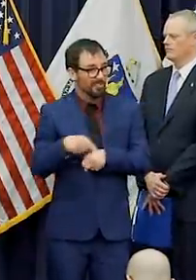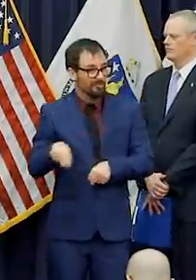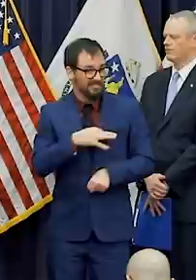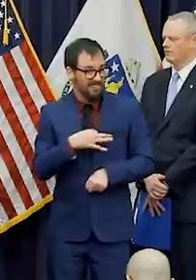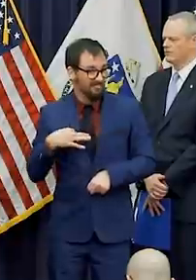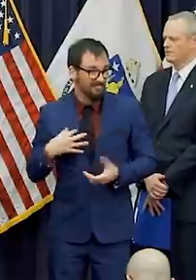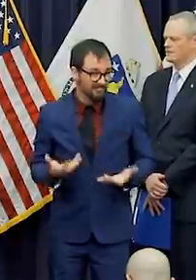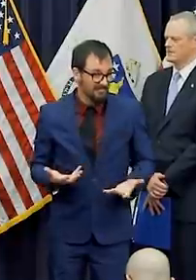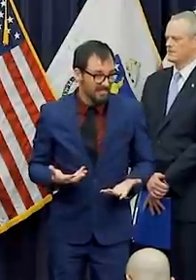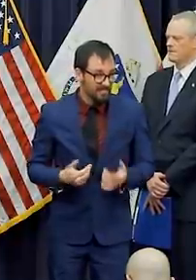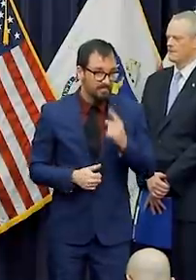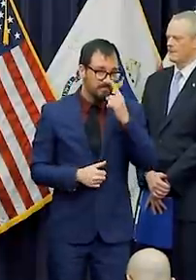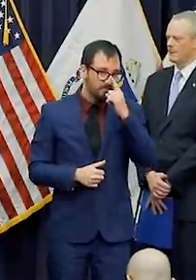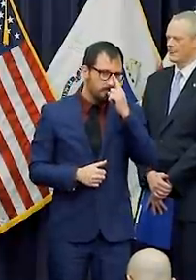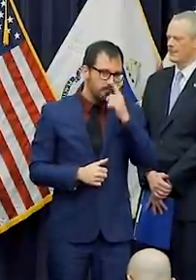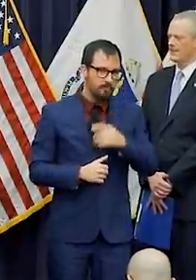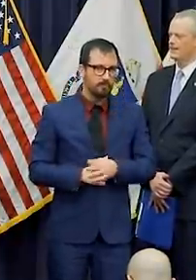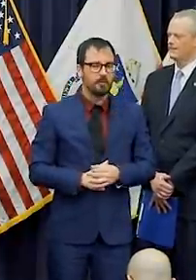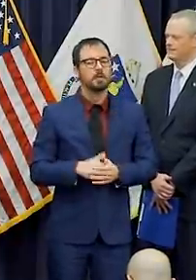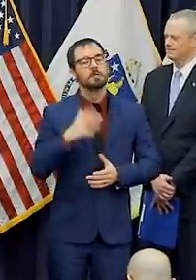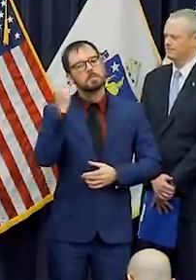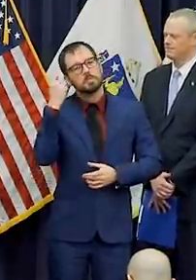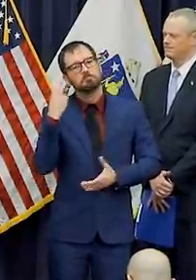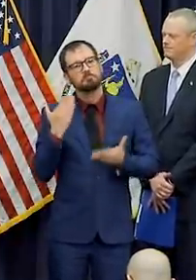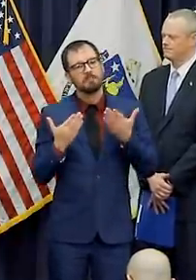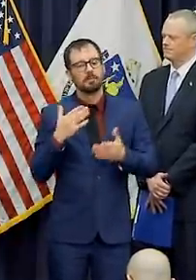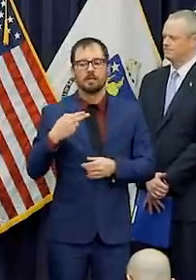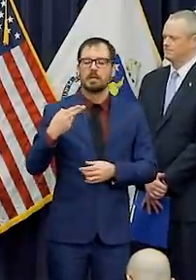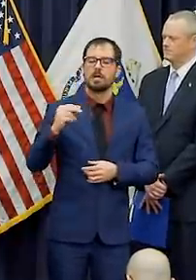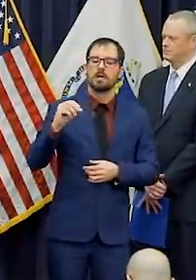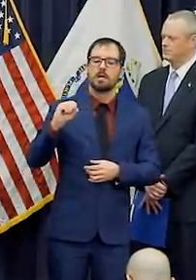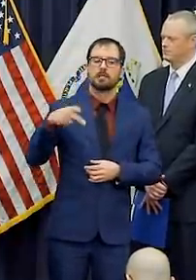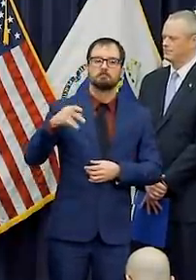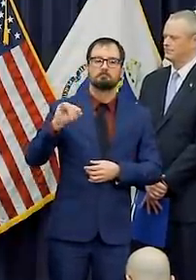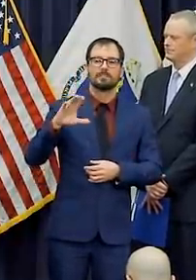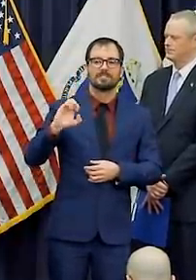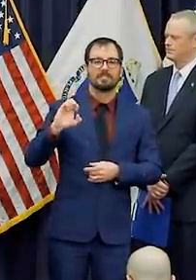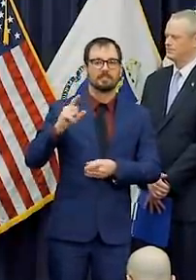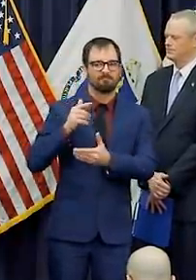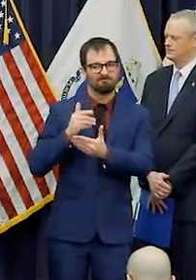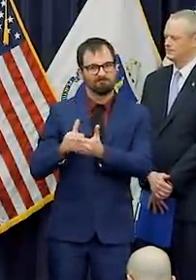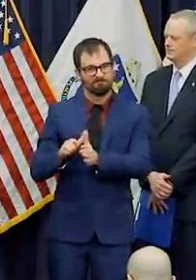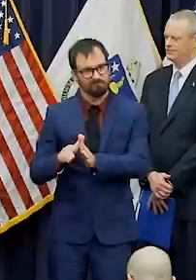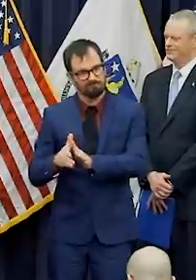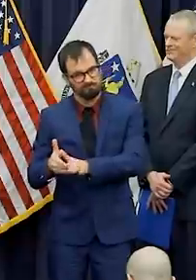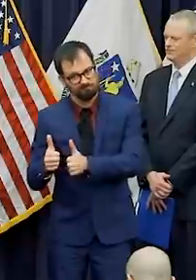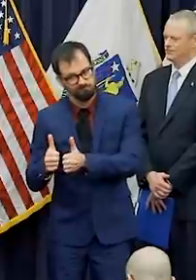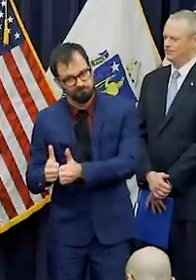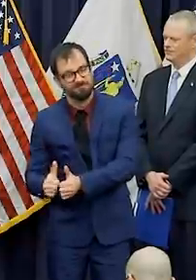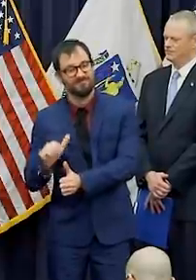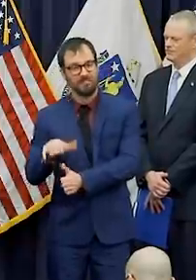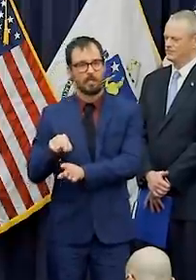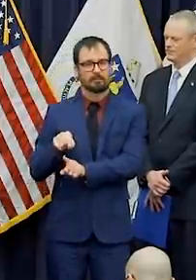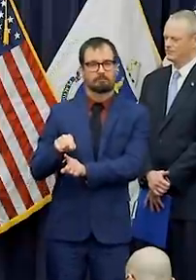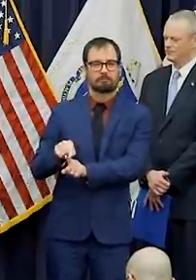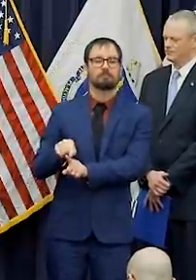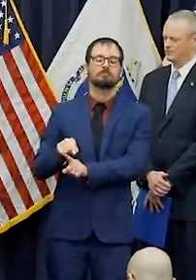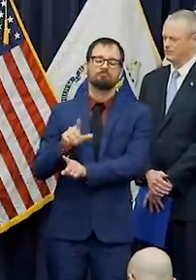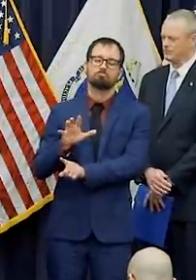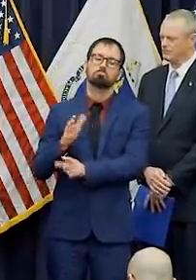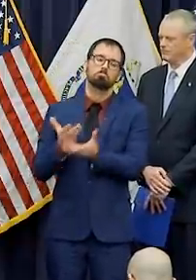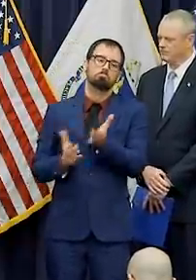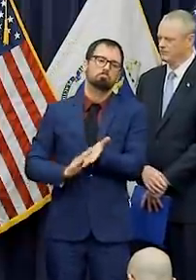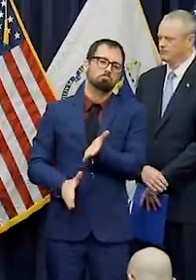federal guidelines issued on Friday by CMS that bans visitors to nursing homes. The third